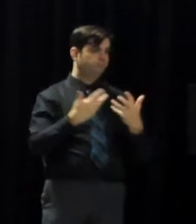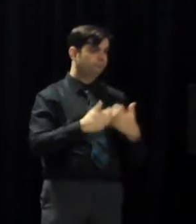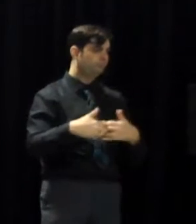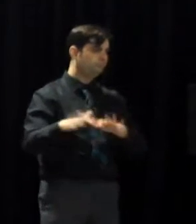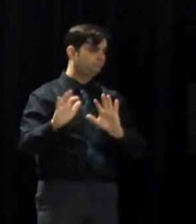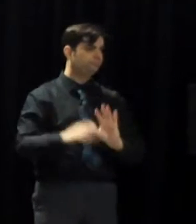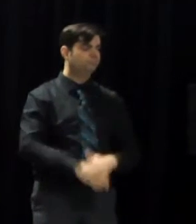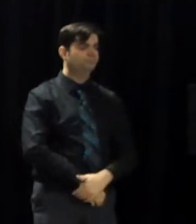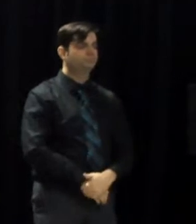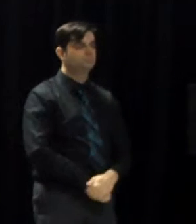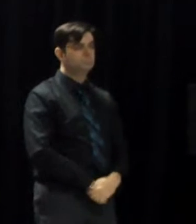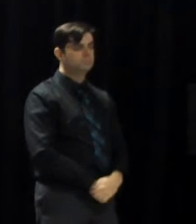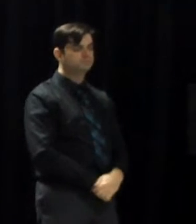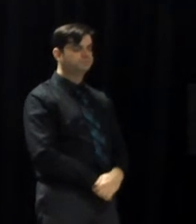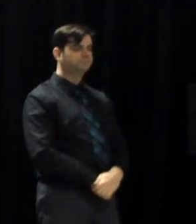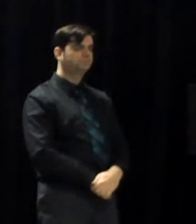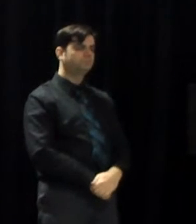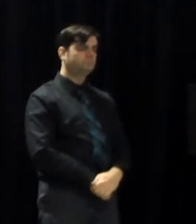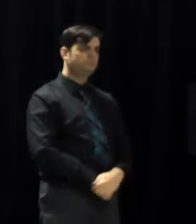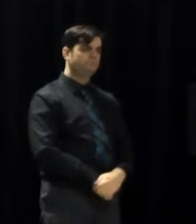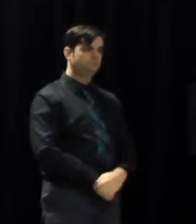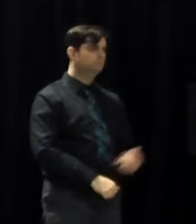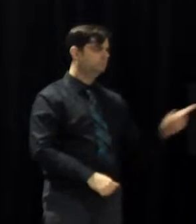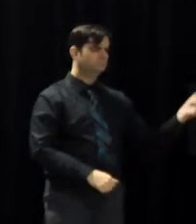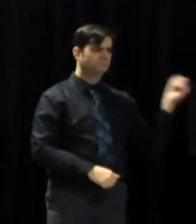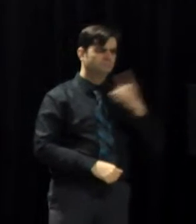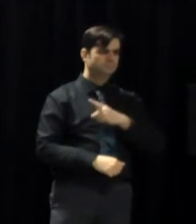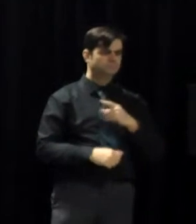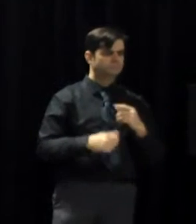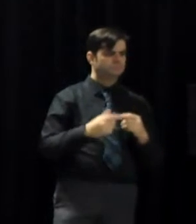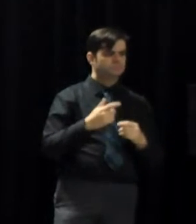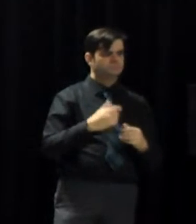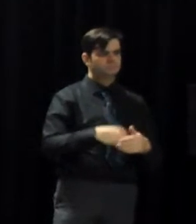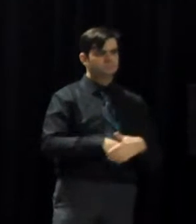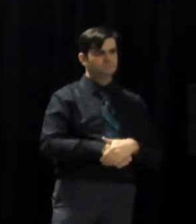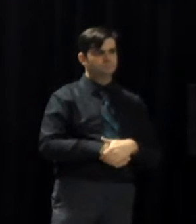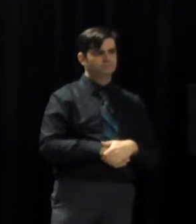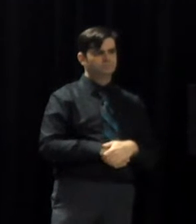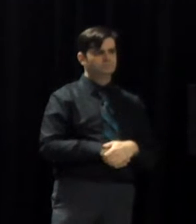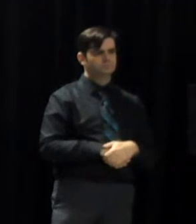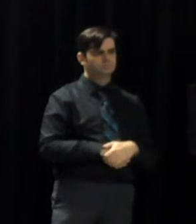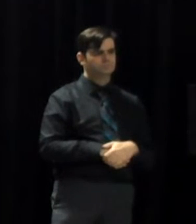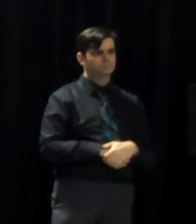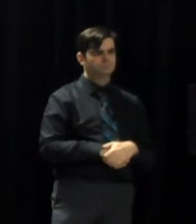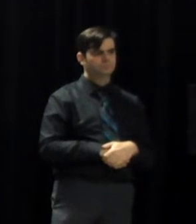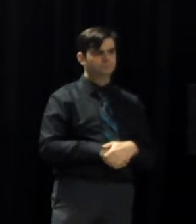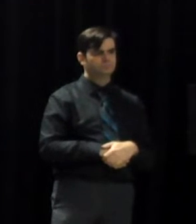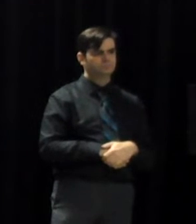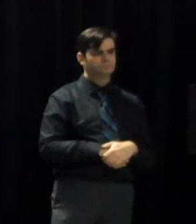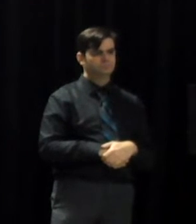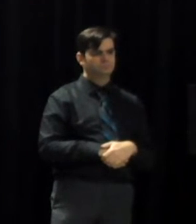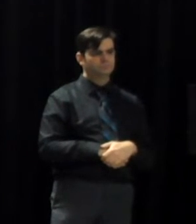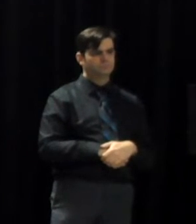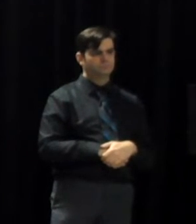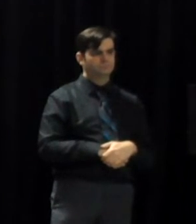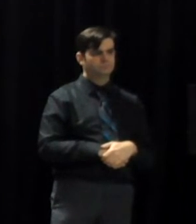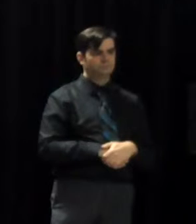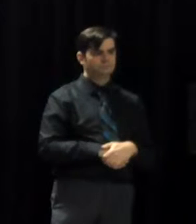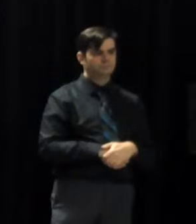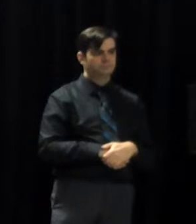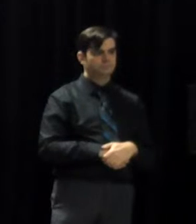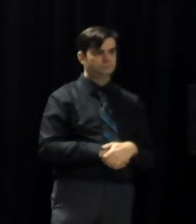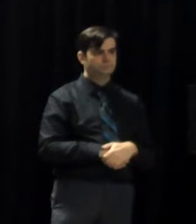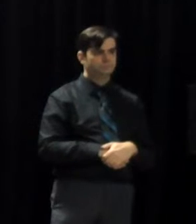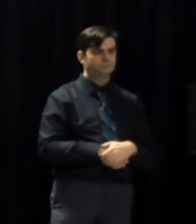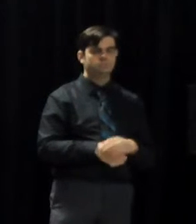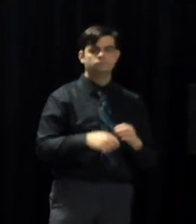different outcome from the DOH this time around, if they never even responded to you way back then? There has to be. This